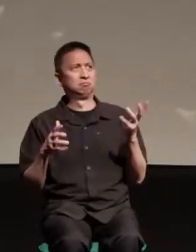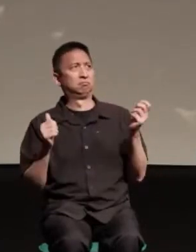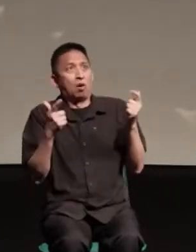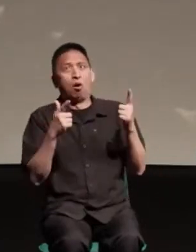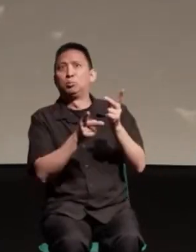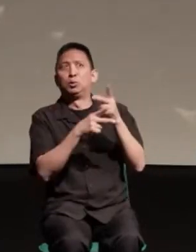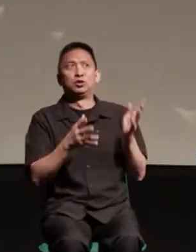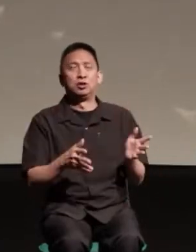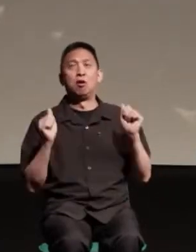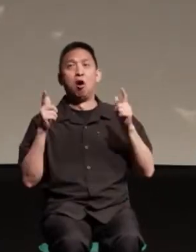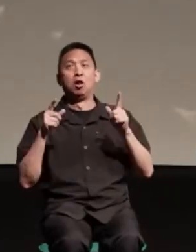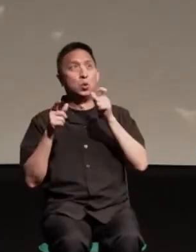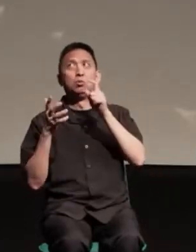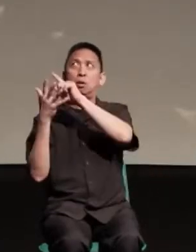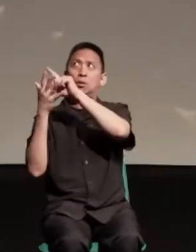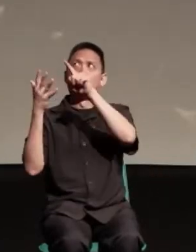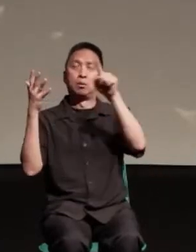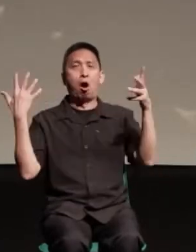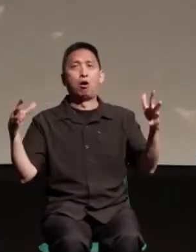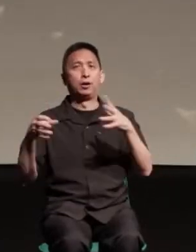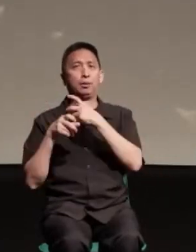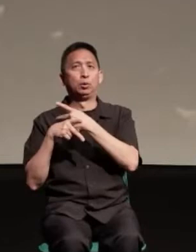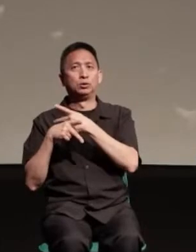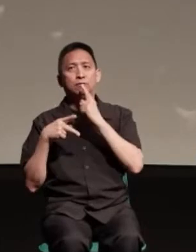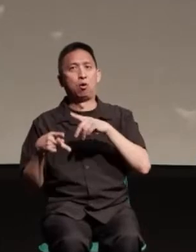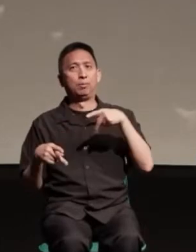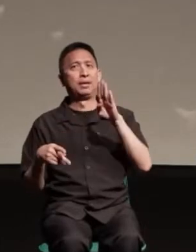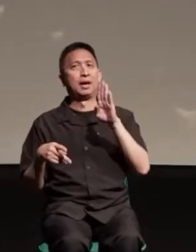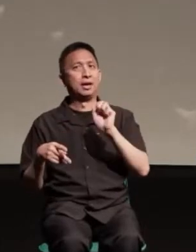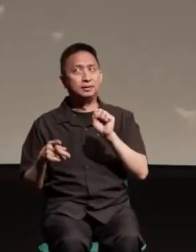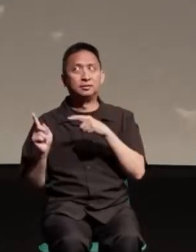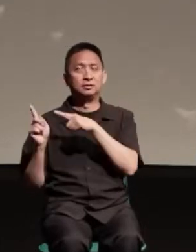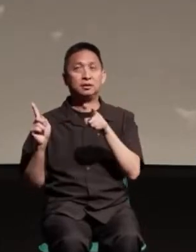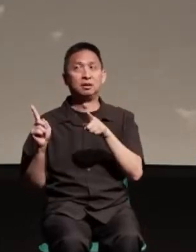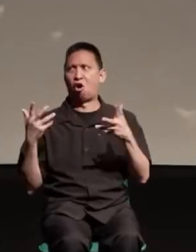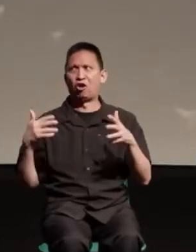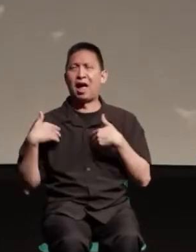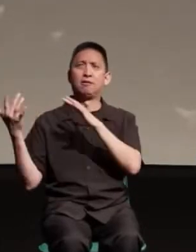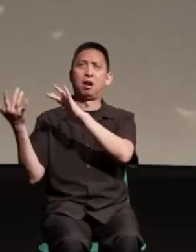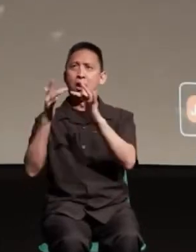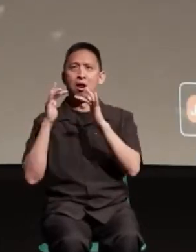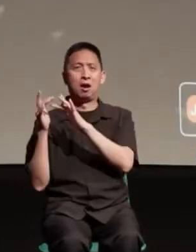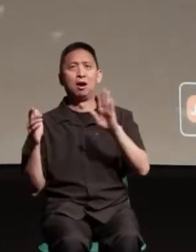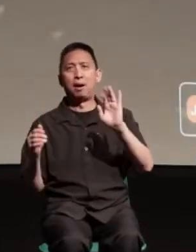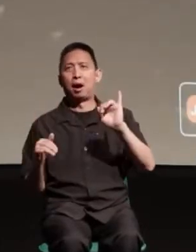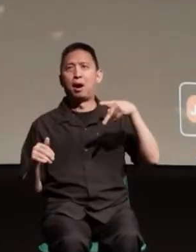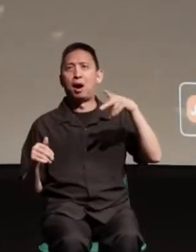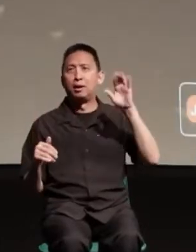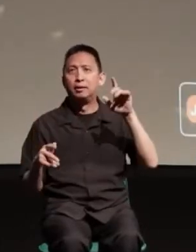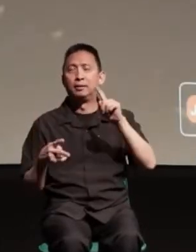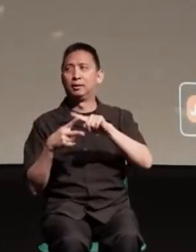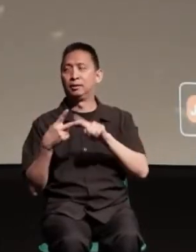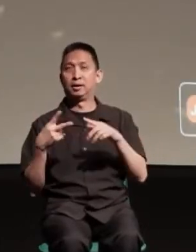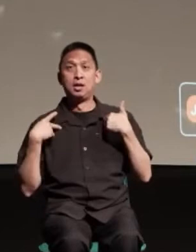company that's already producing for PBS, having a network of BIPOC young